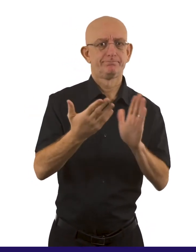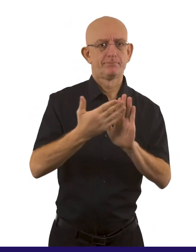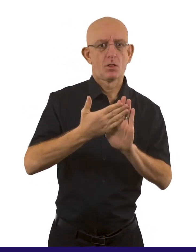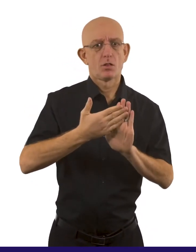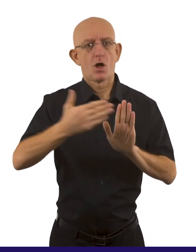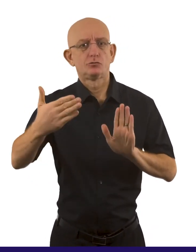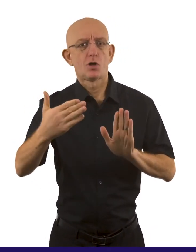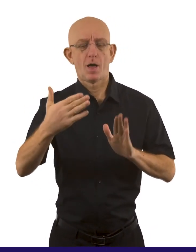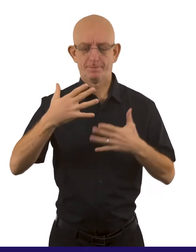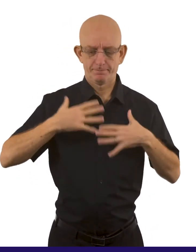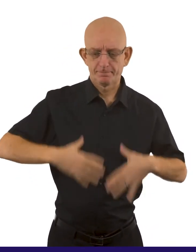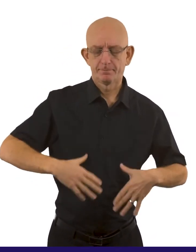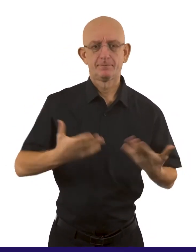illnesses.